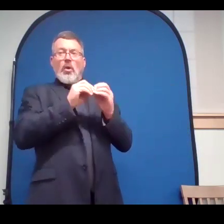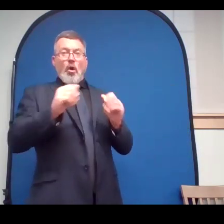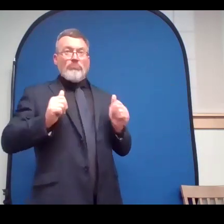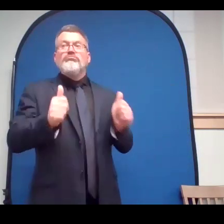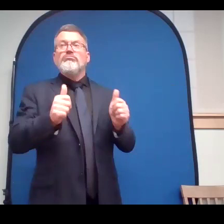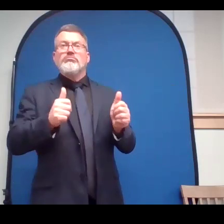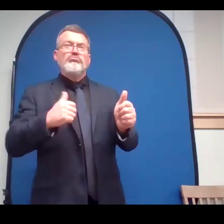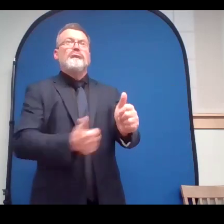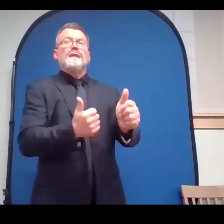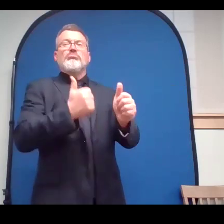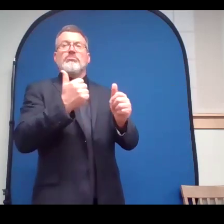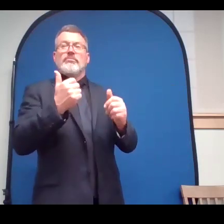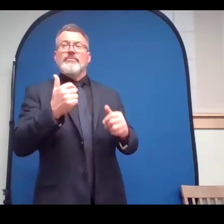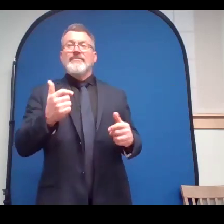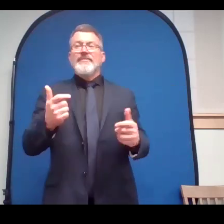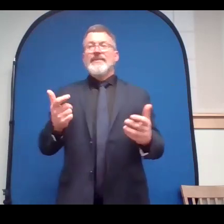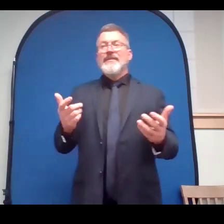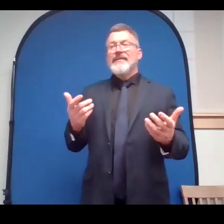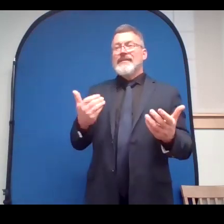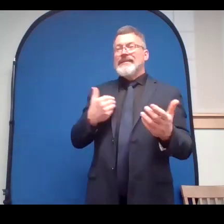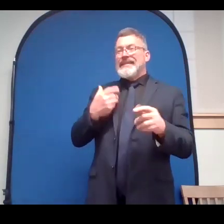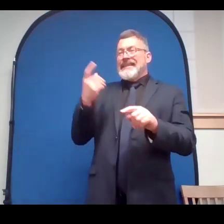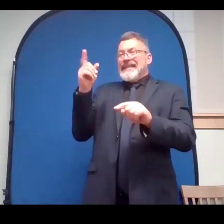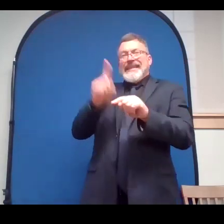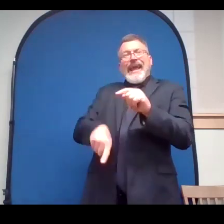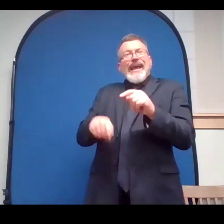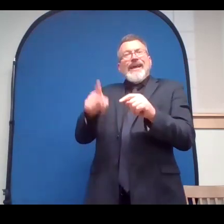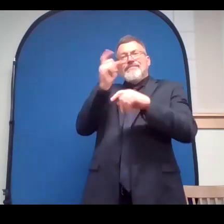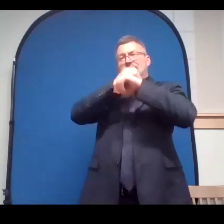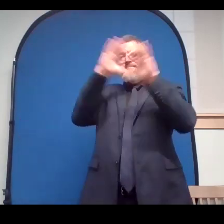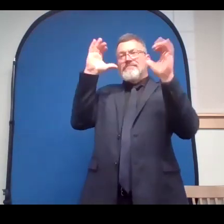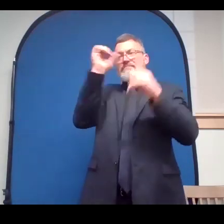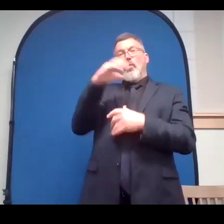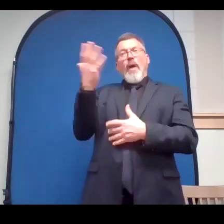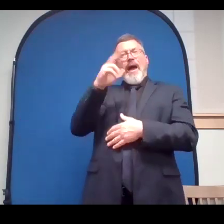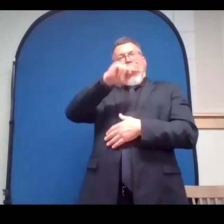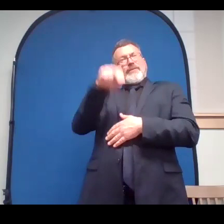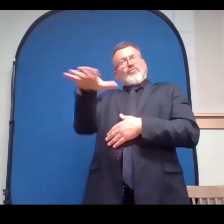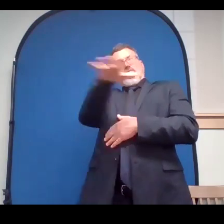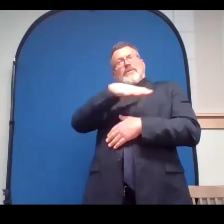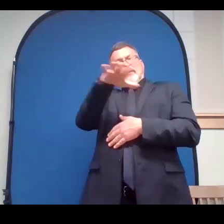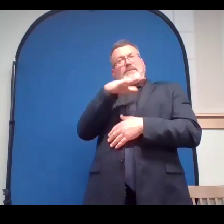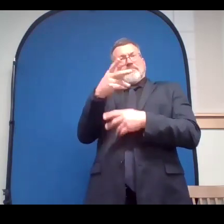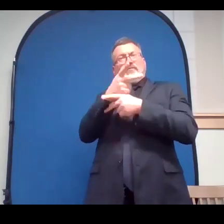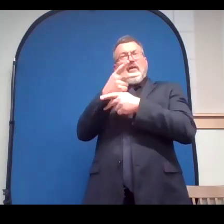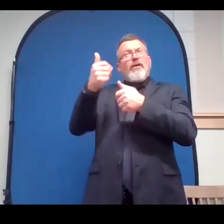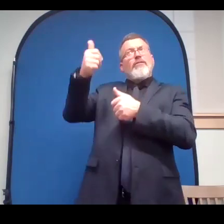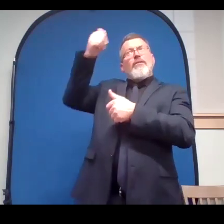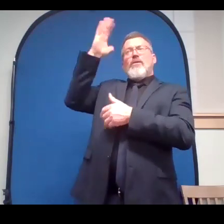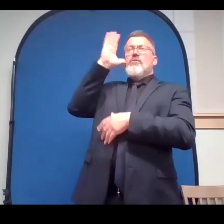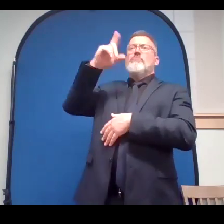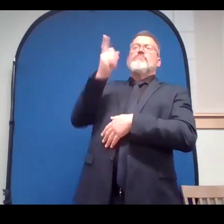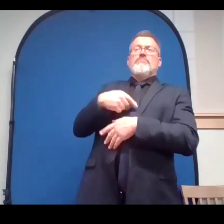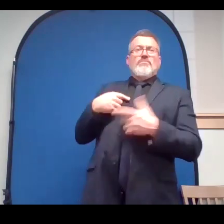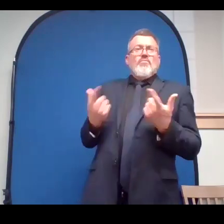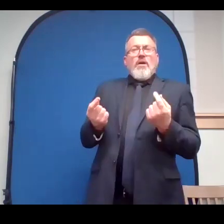Because it did not occur in Nashua, I cannot answer for what my supervisors or whoever would have been the one that initially take that call. I can't answer on what they